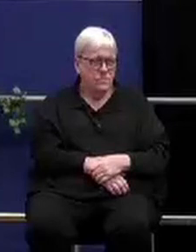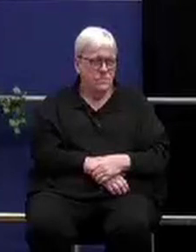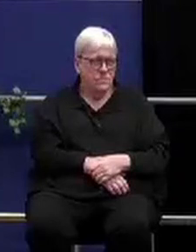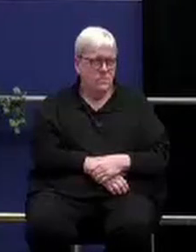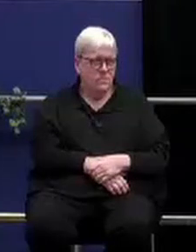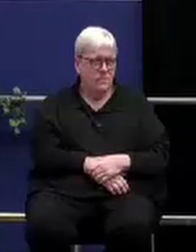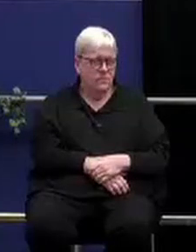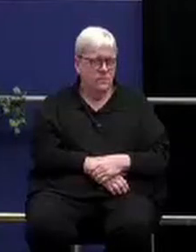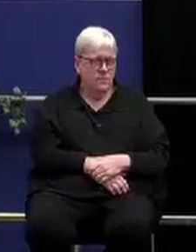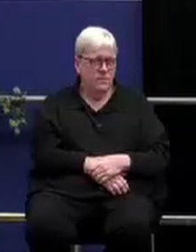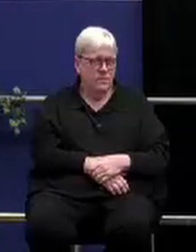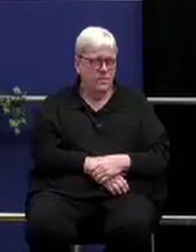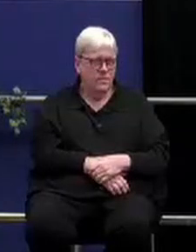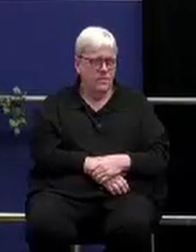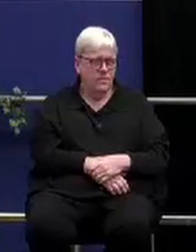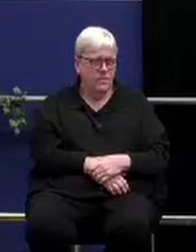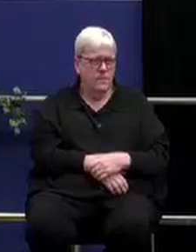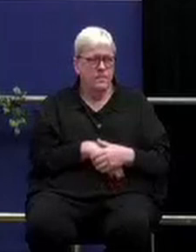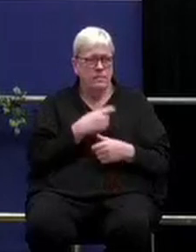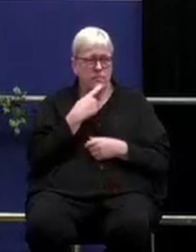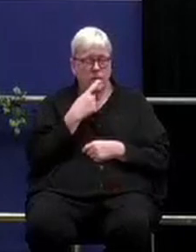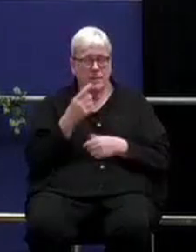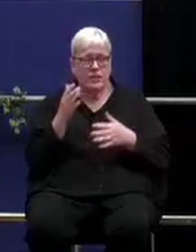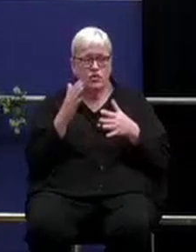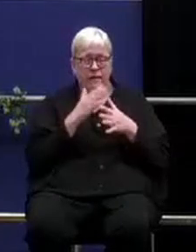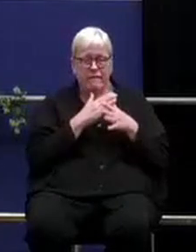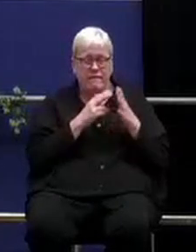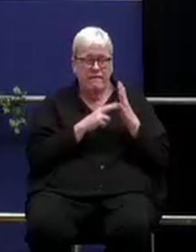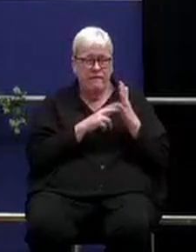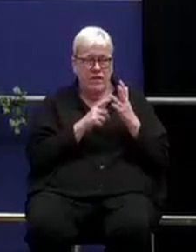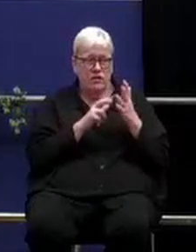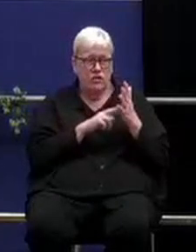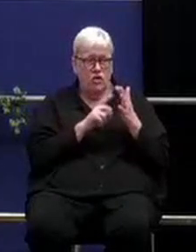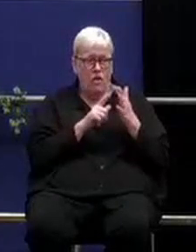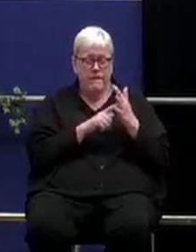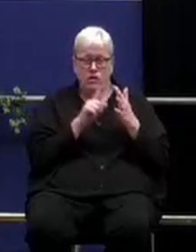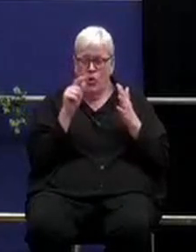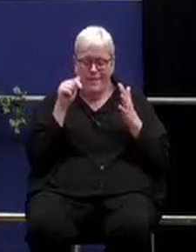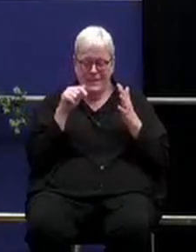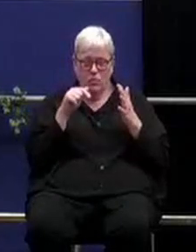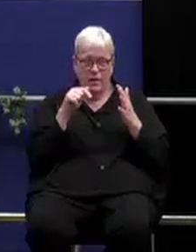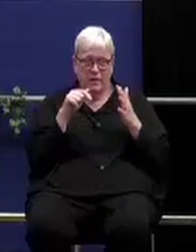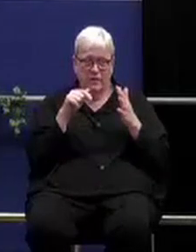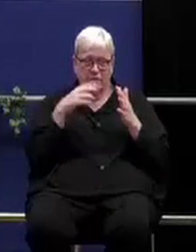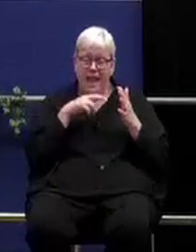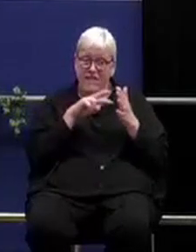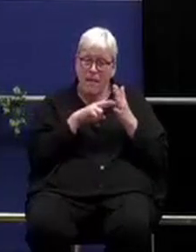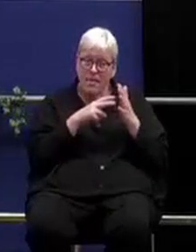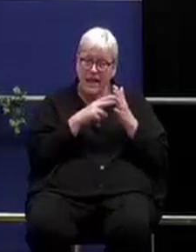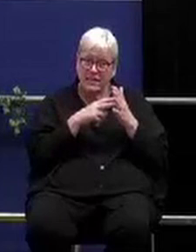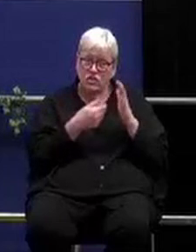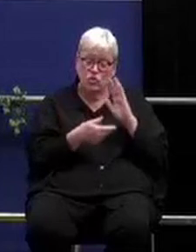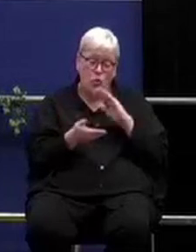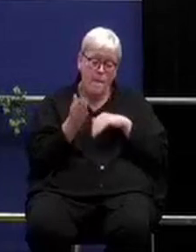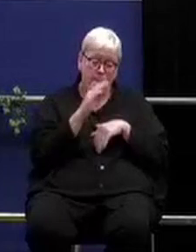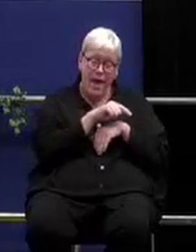Hello again. You mentioned that your first novel wasn't this one. Have you got plans to go back and